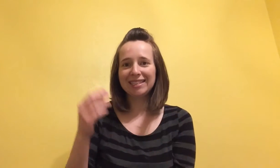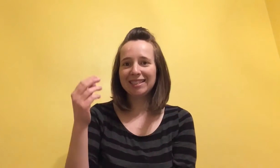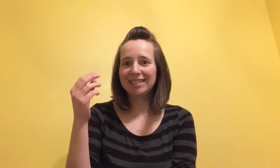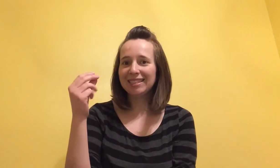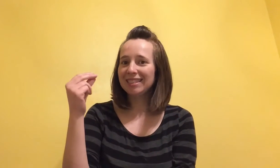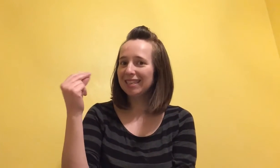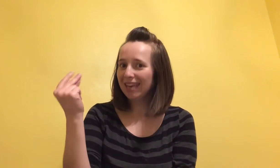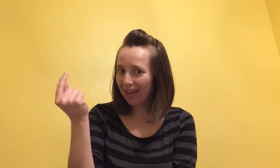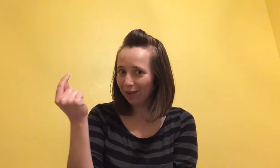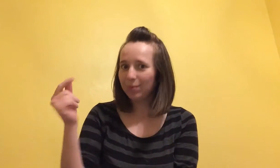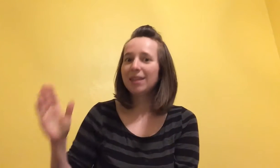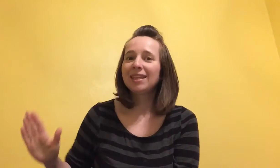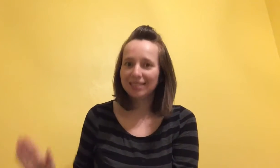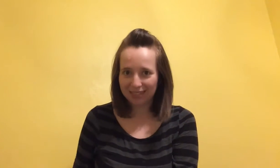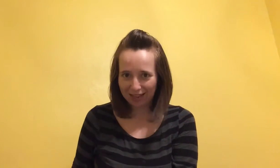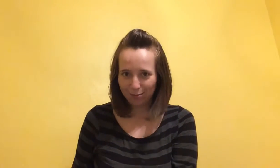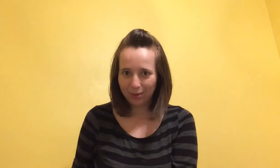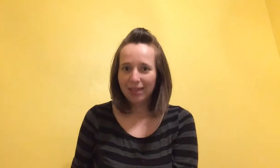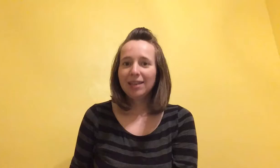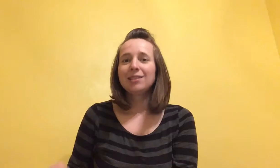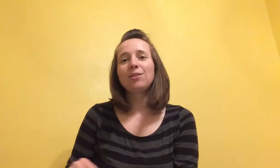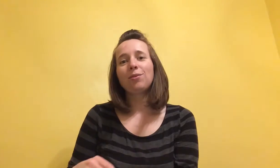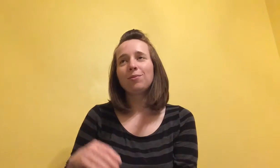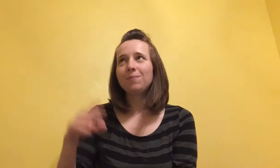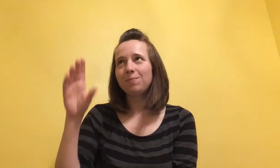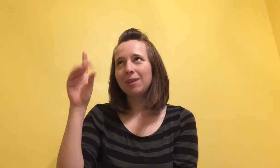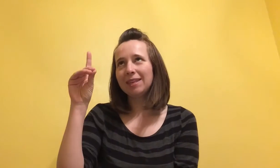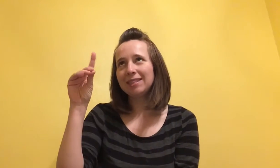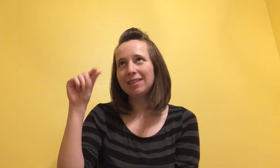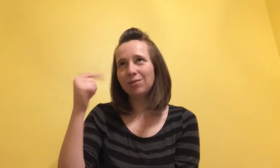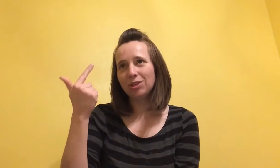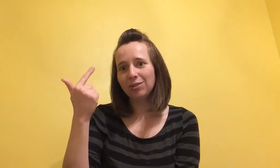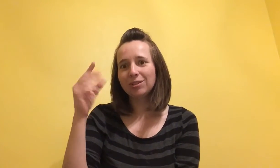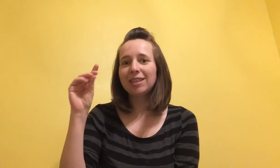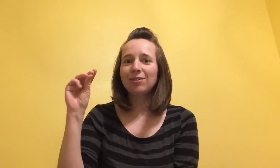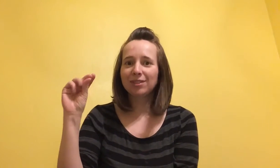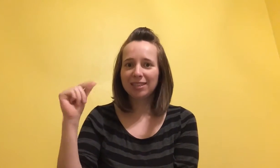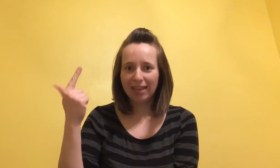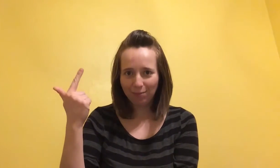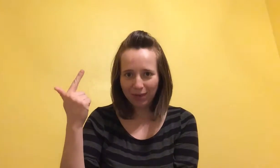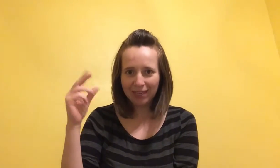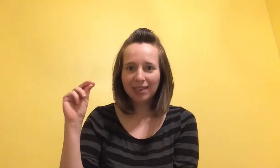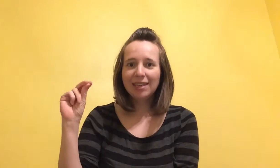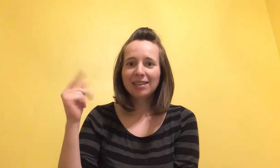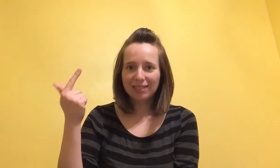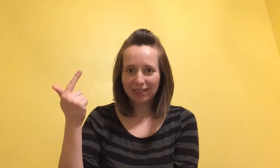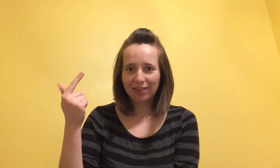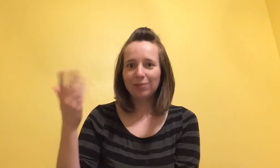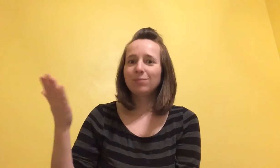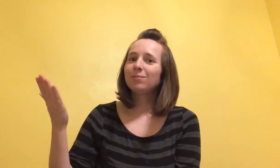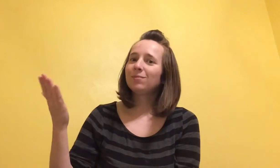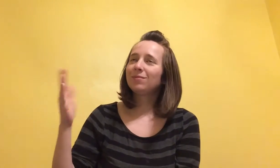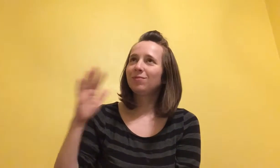to snap and then slap. So because D-O-G looks like you're snapping,